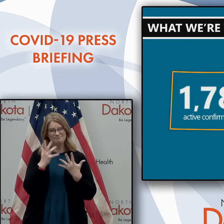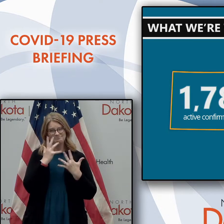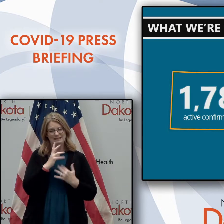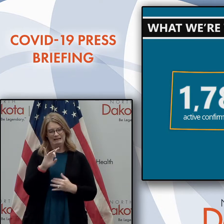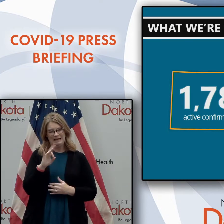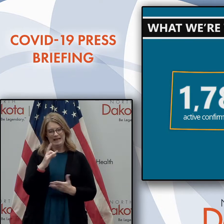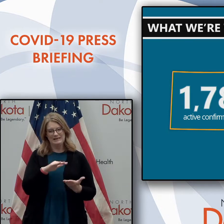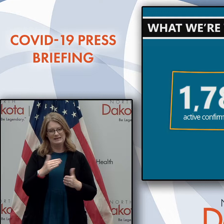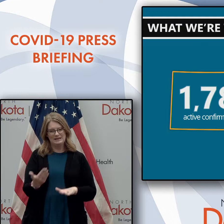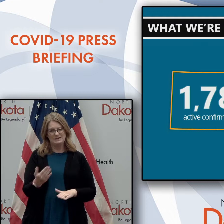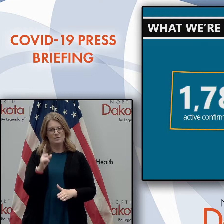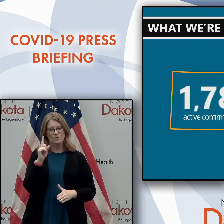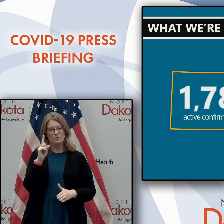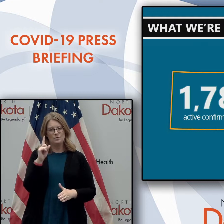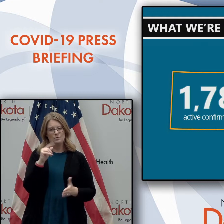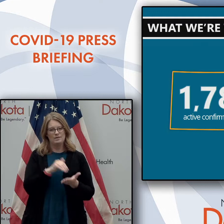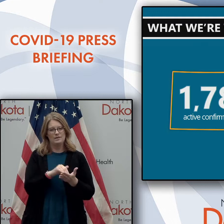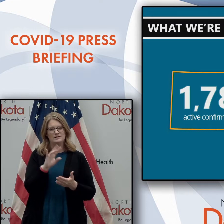now at